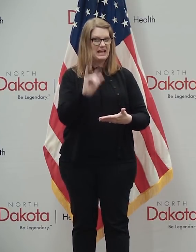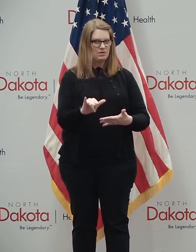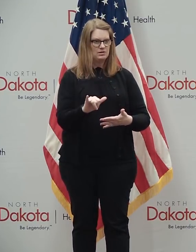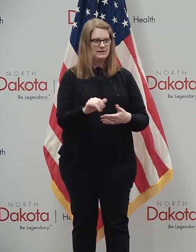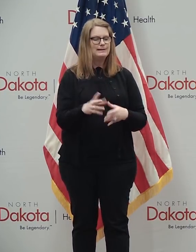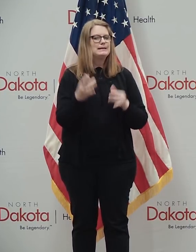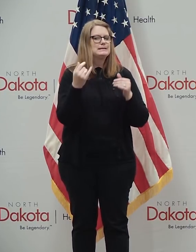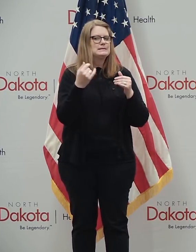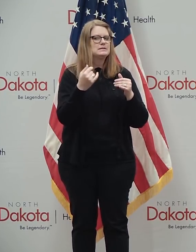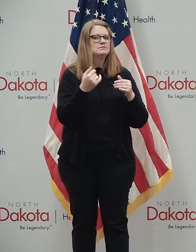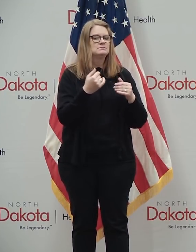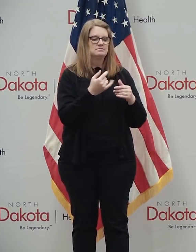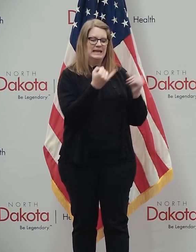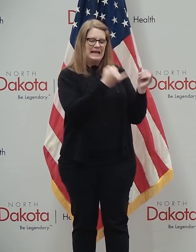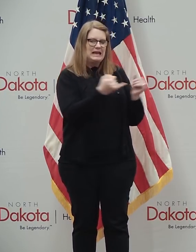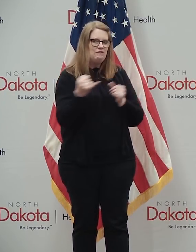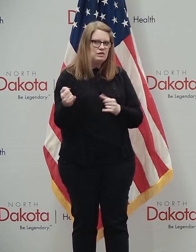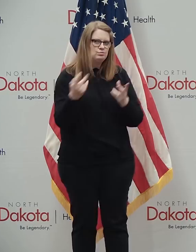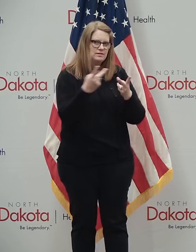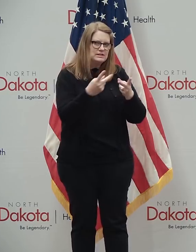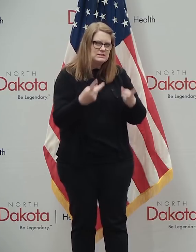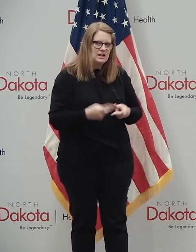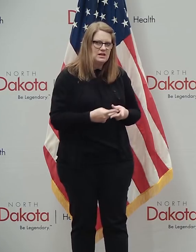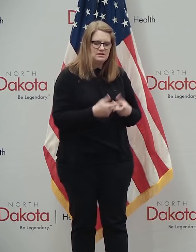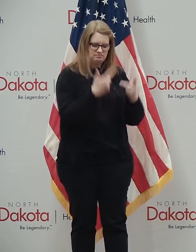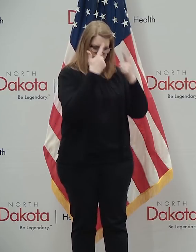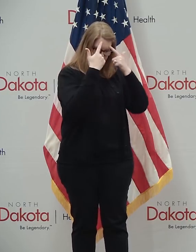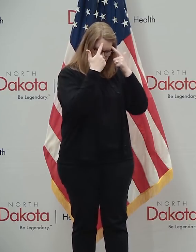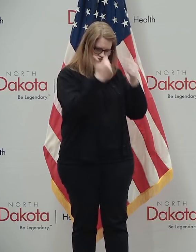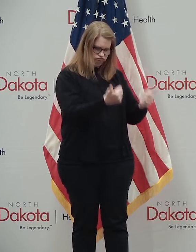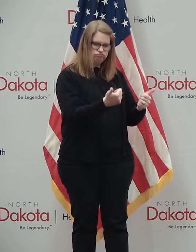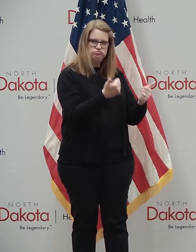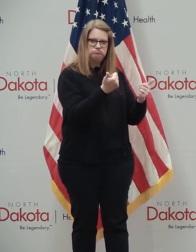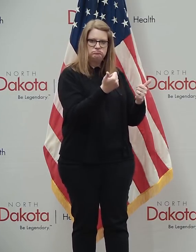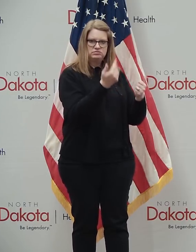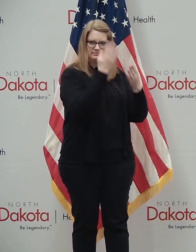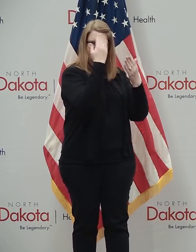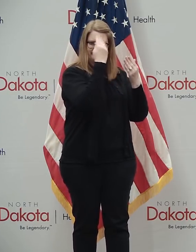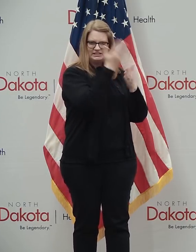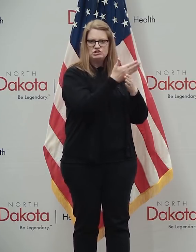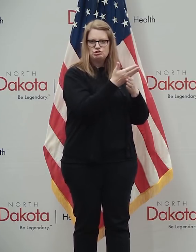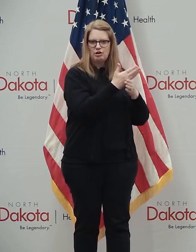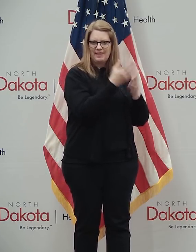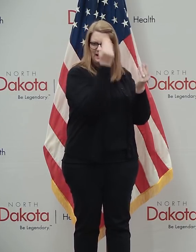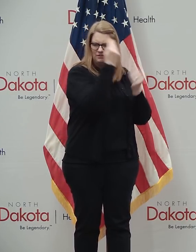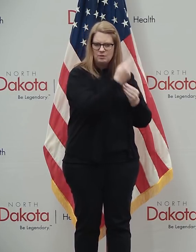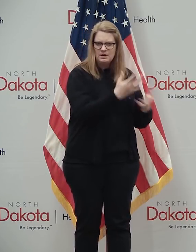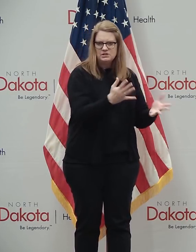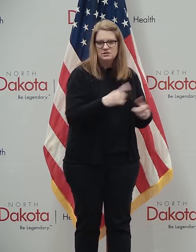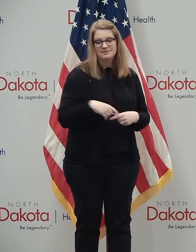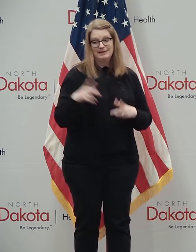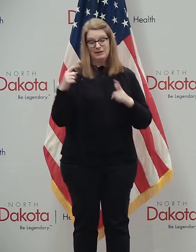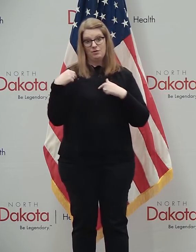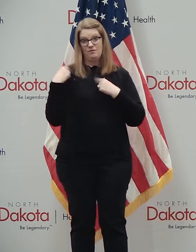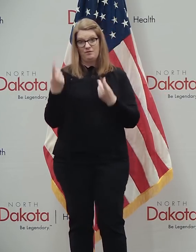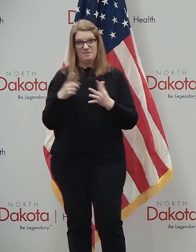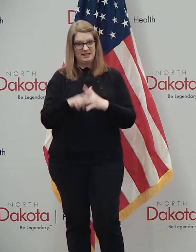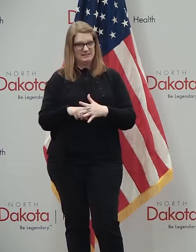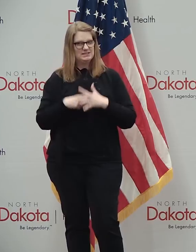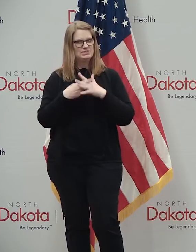facilities themselves to share that data. But what I would say to those families, because we've been experiencing this from the start, and for those